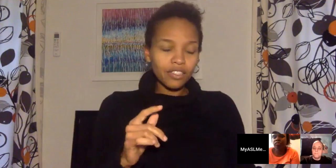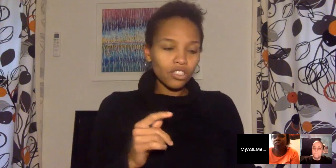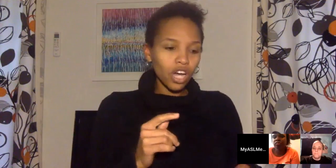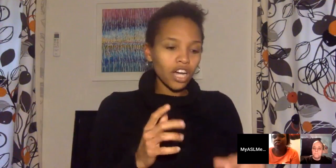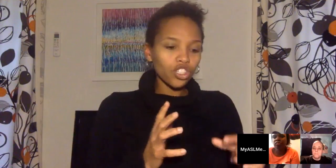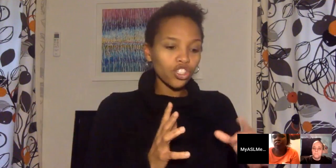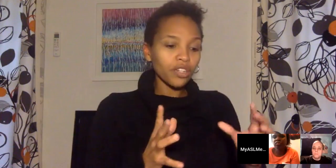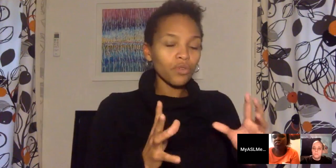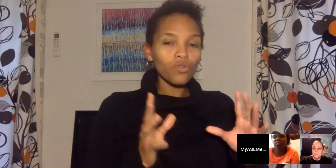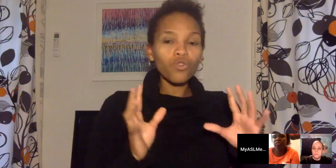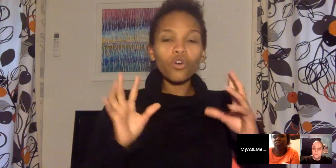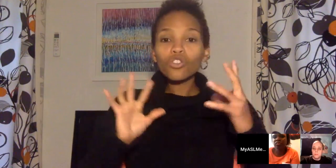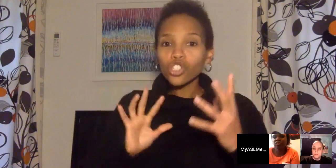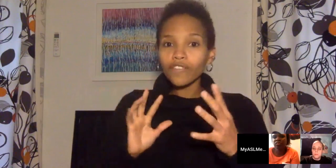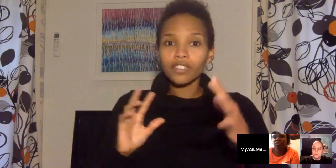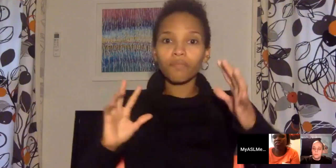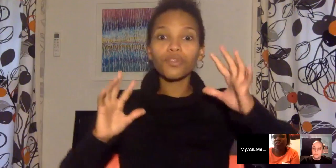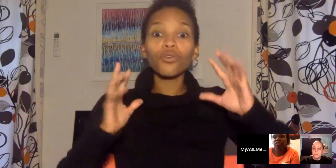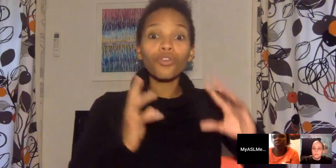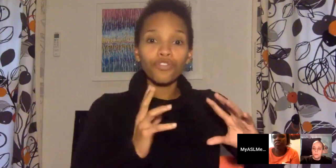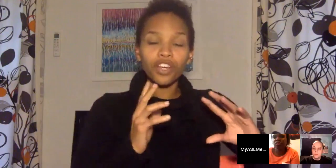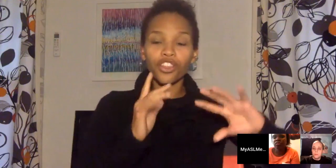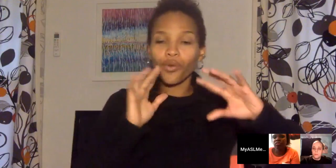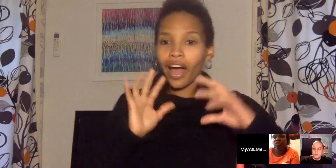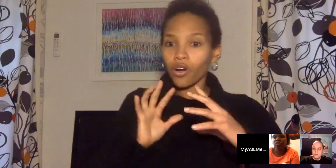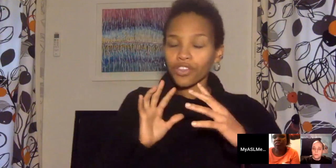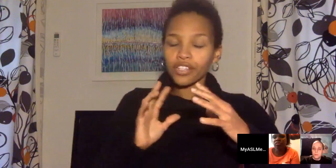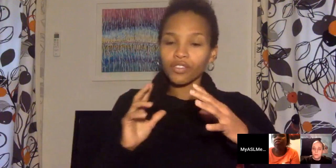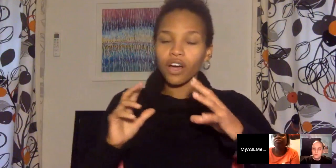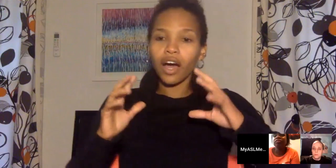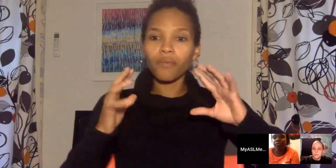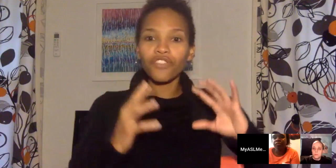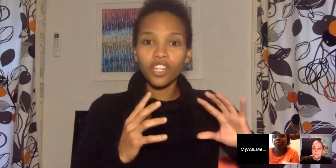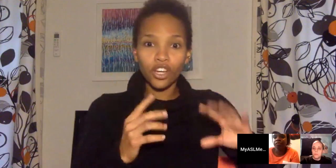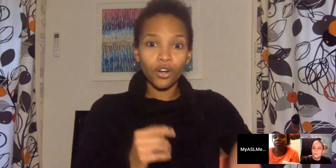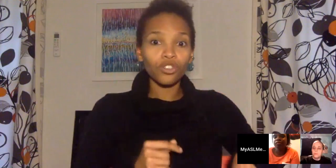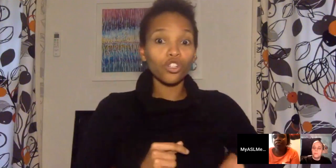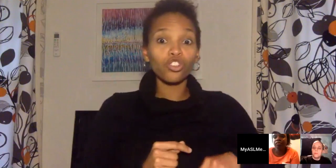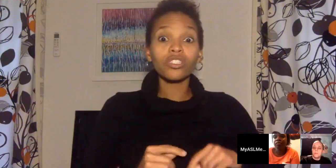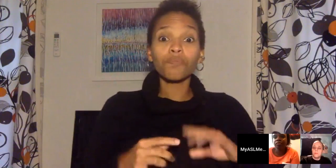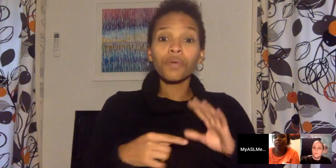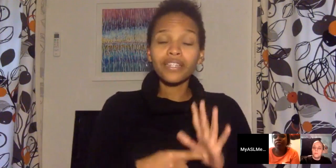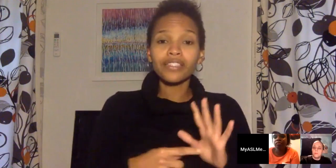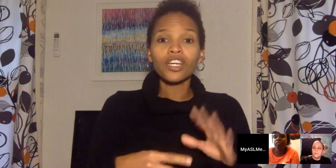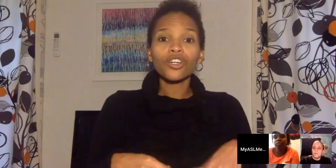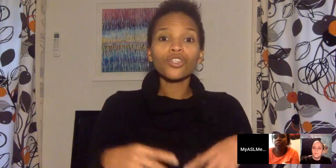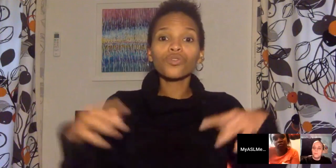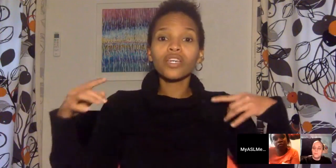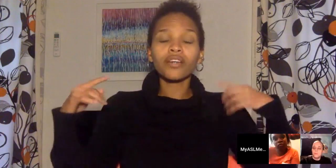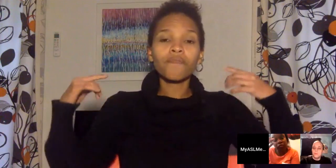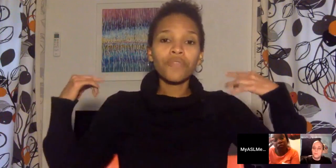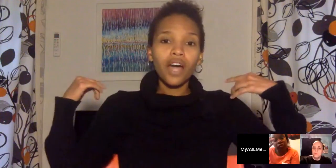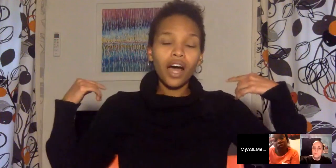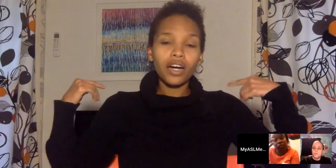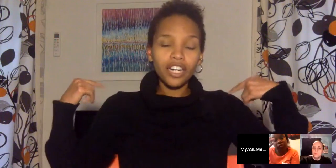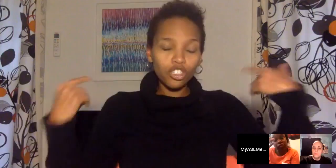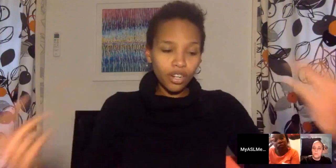is she role shifts beautifully throughout this video. So she depicts using